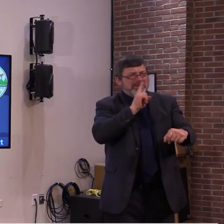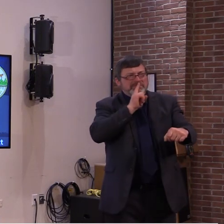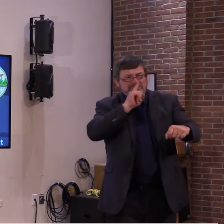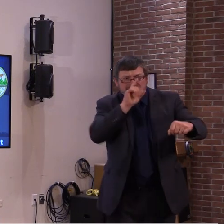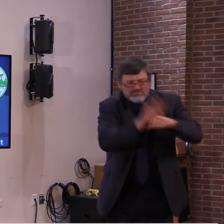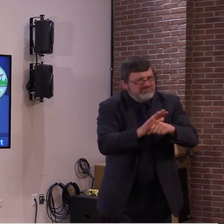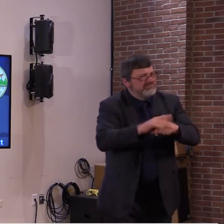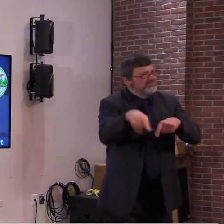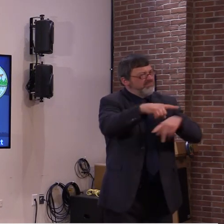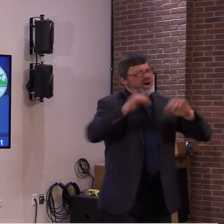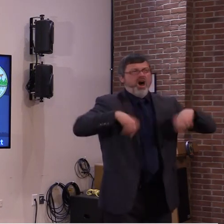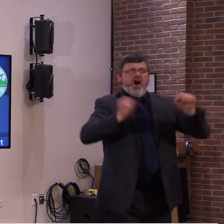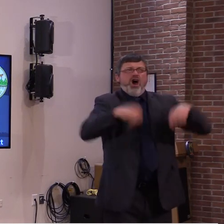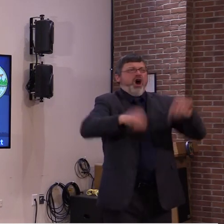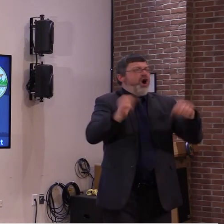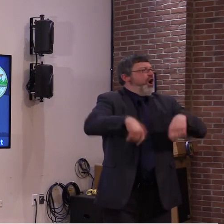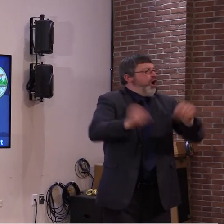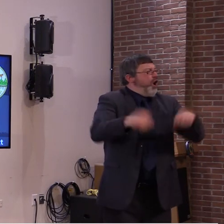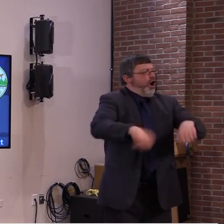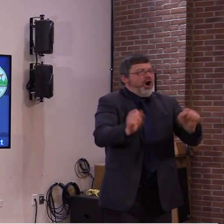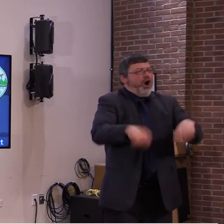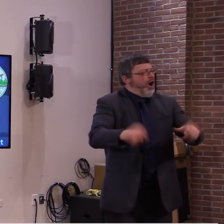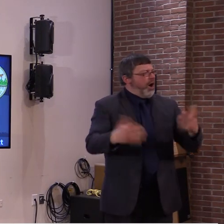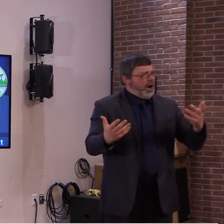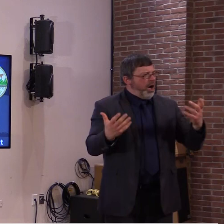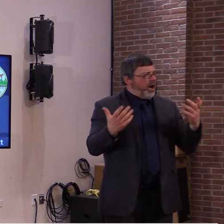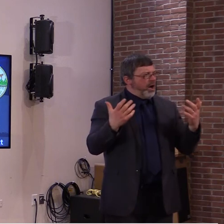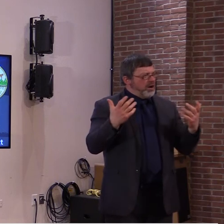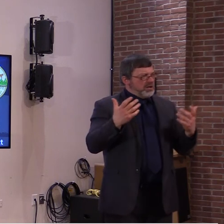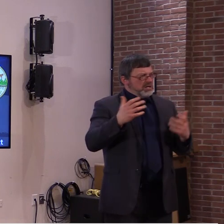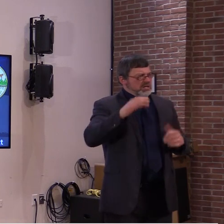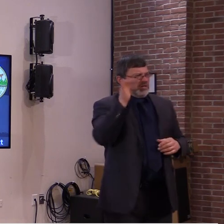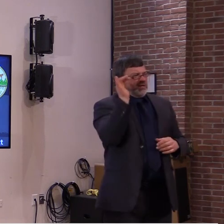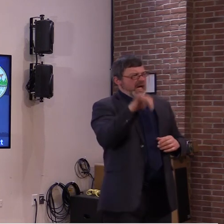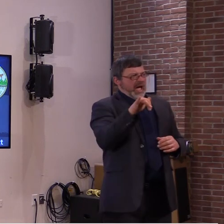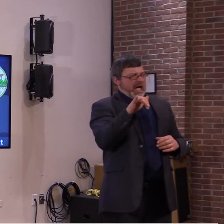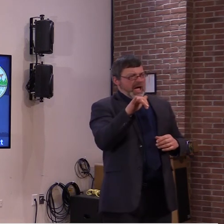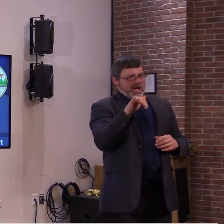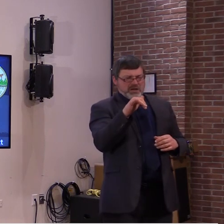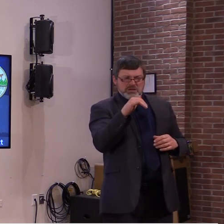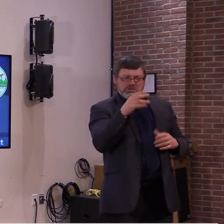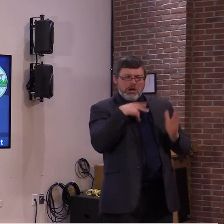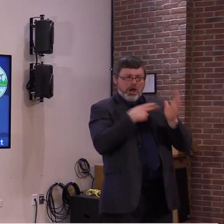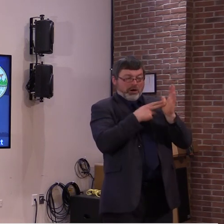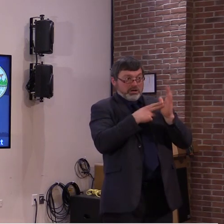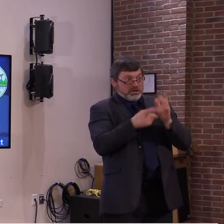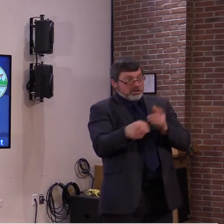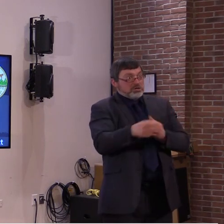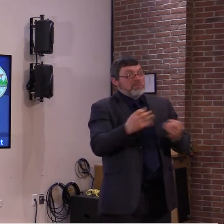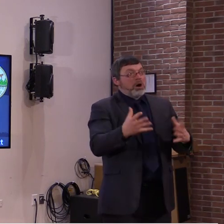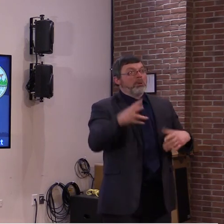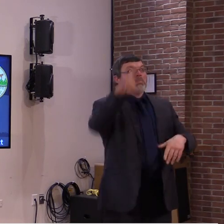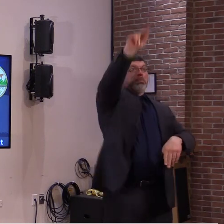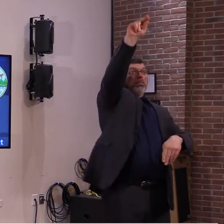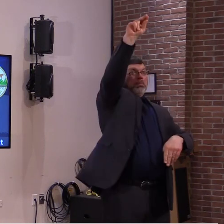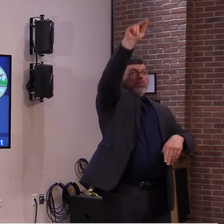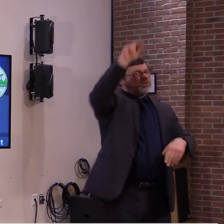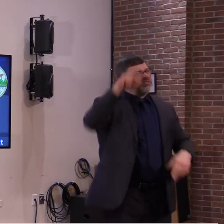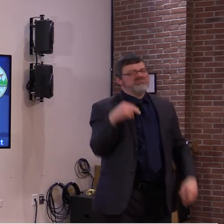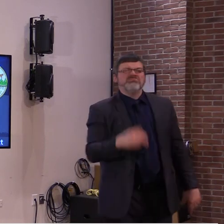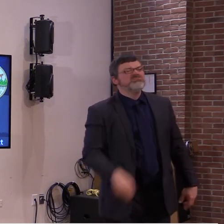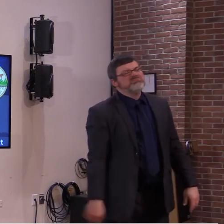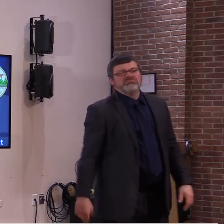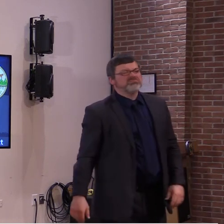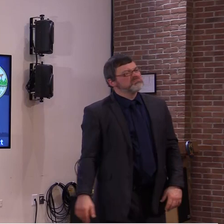harder. So I'd find it hard to believe they wouldn't want to protect both themselves and those they care for. at a